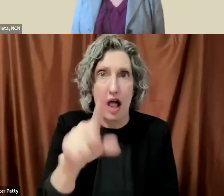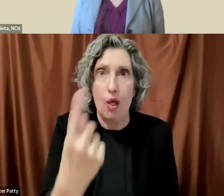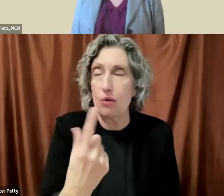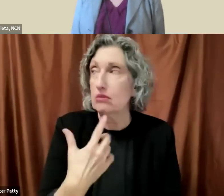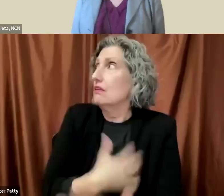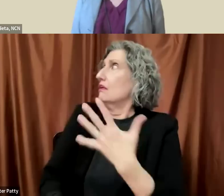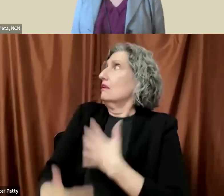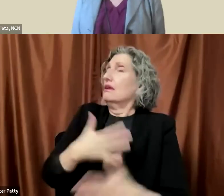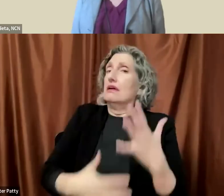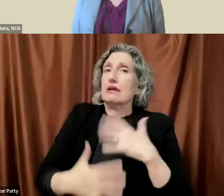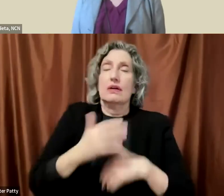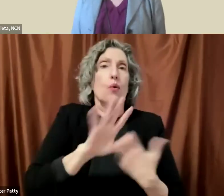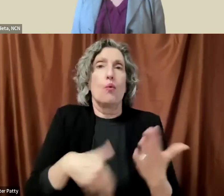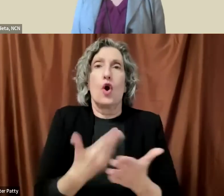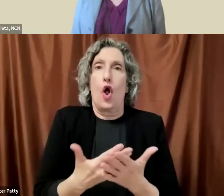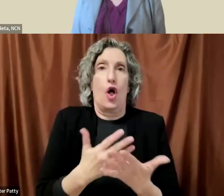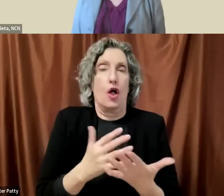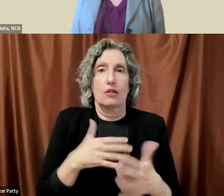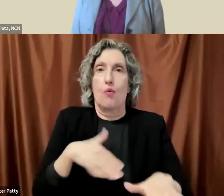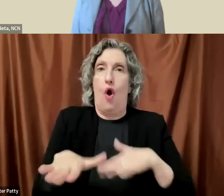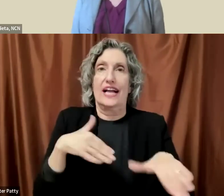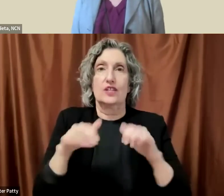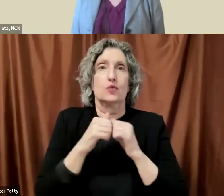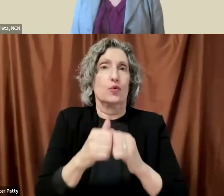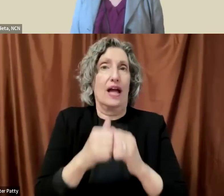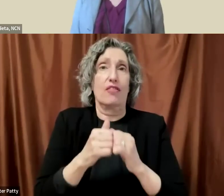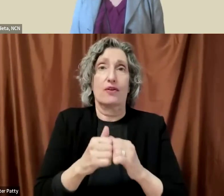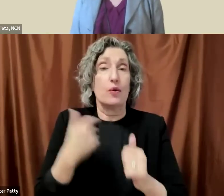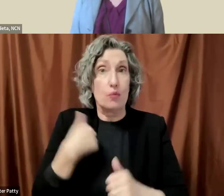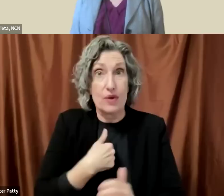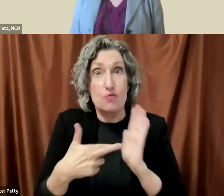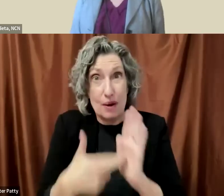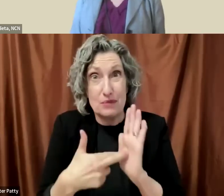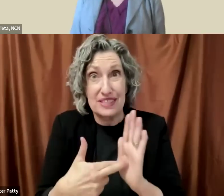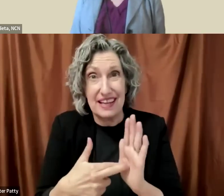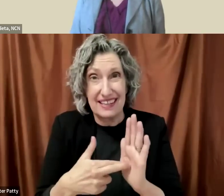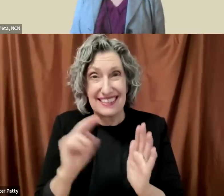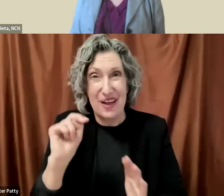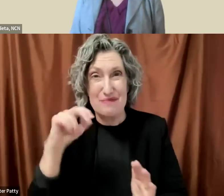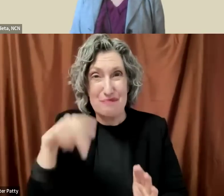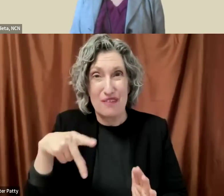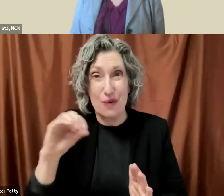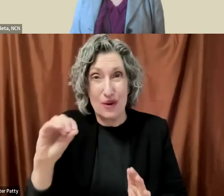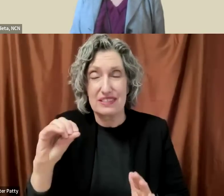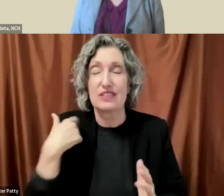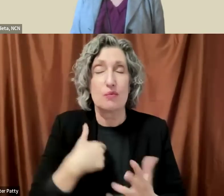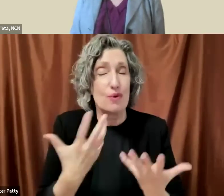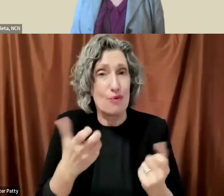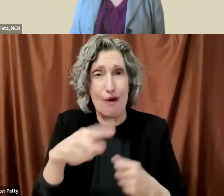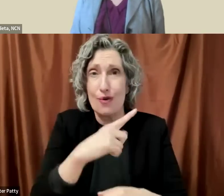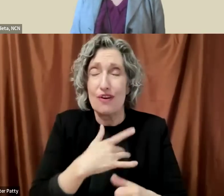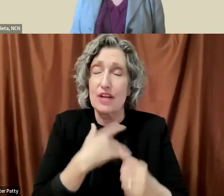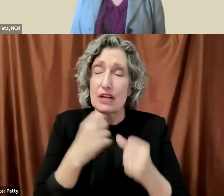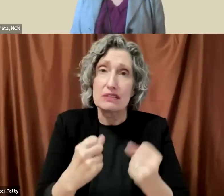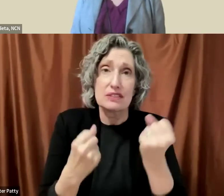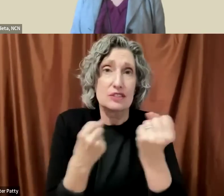We are working together as a sector. We represent the sector, and we want you to feel supported as best as you can be. And